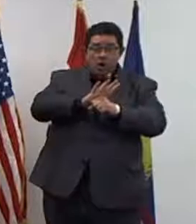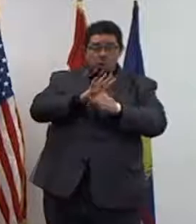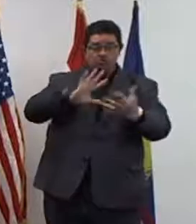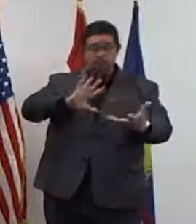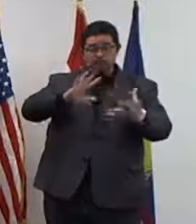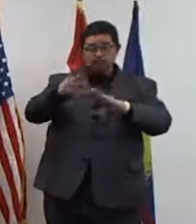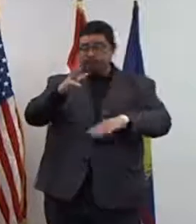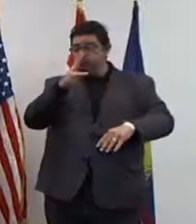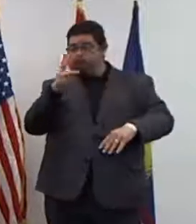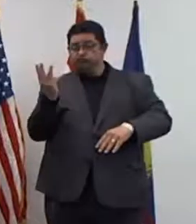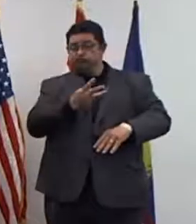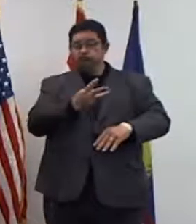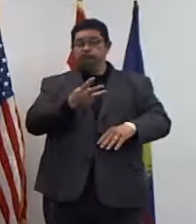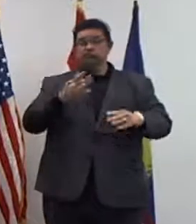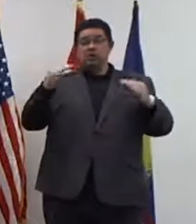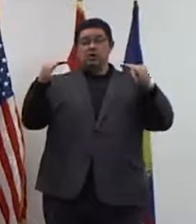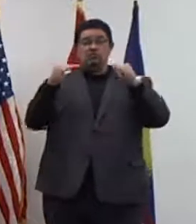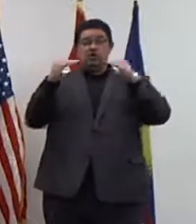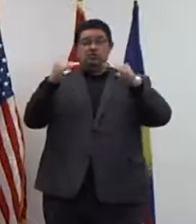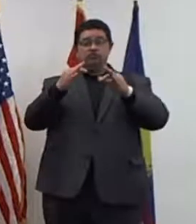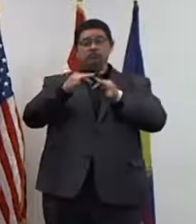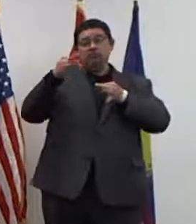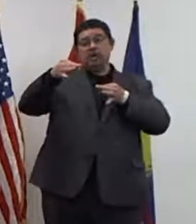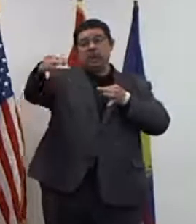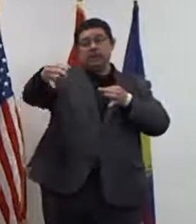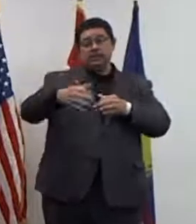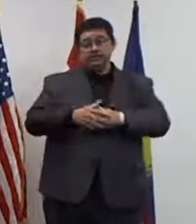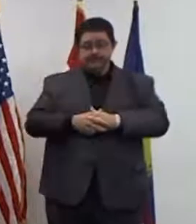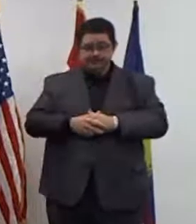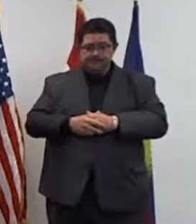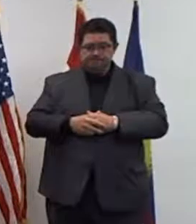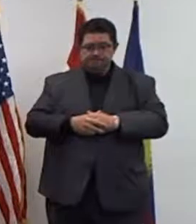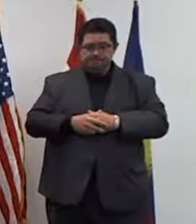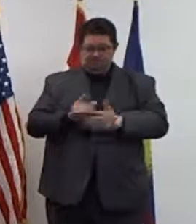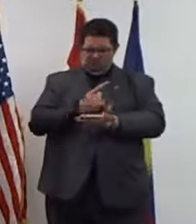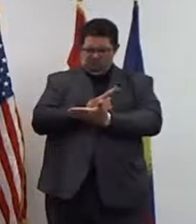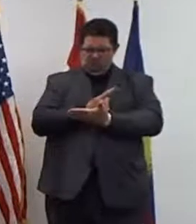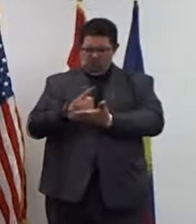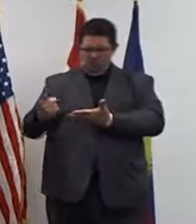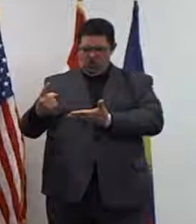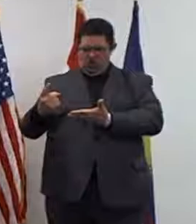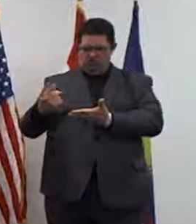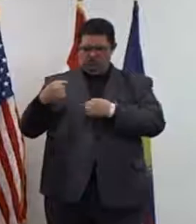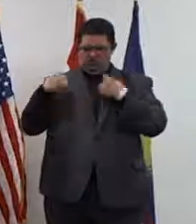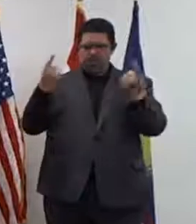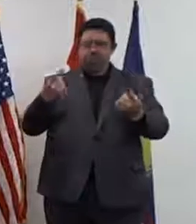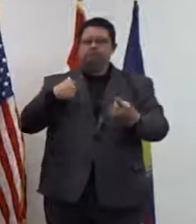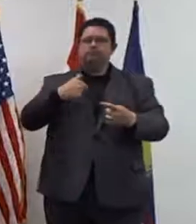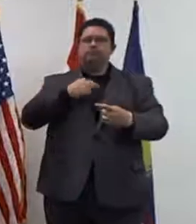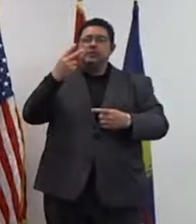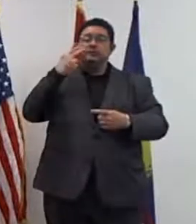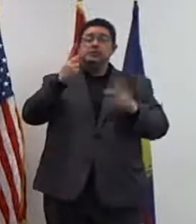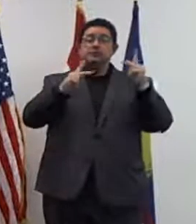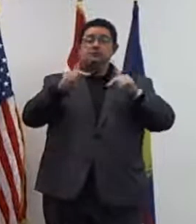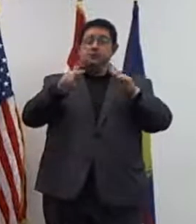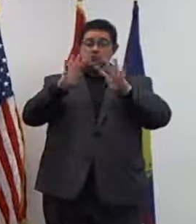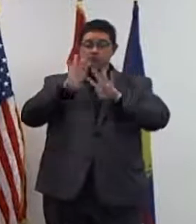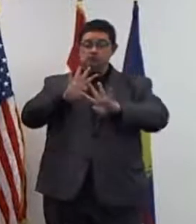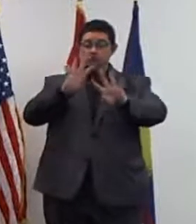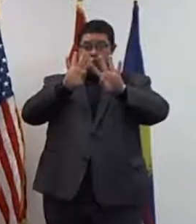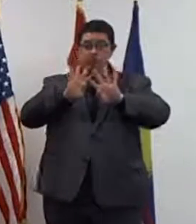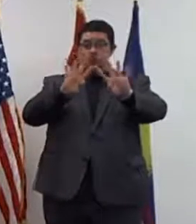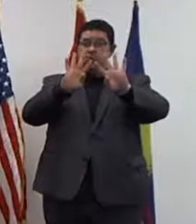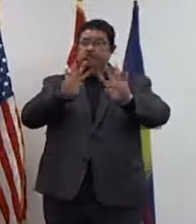delayed. For the past week, we have seen the streets across the country in our region filled with marchers who have